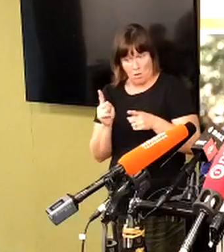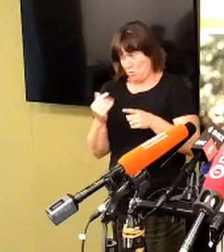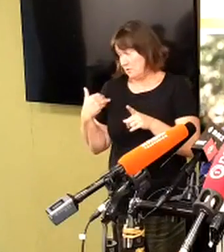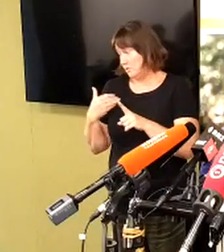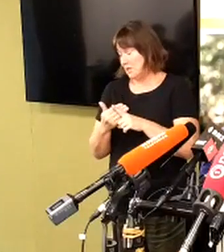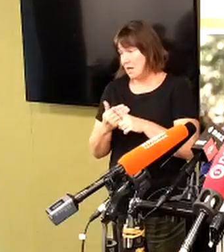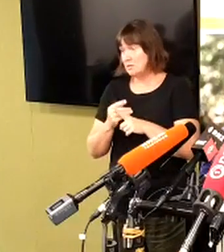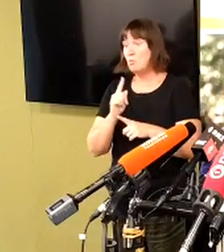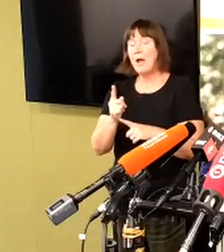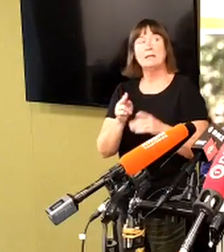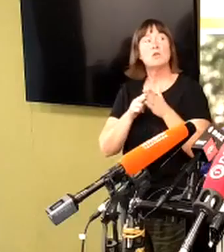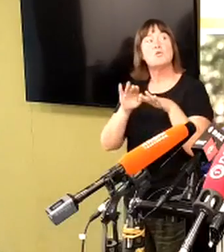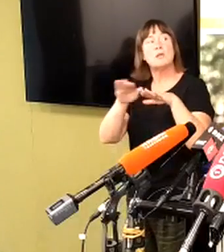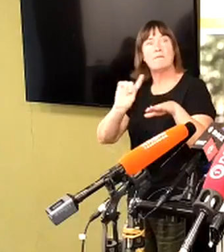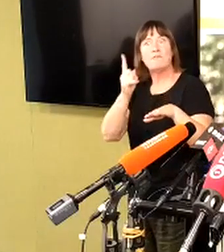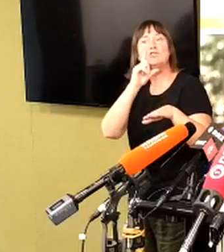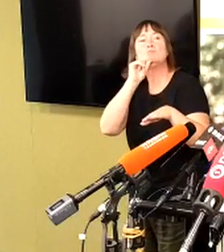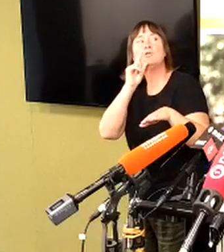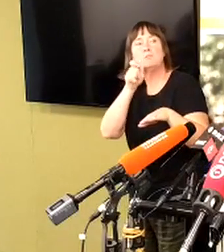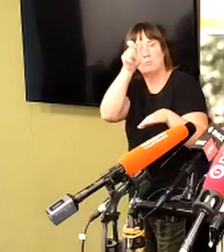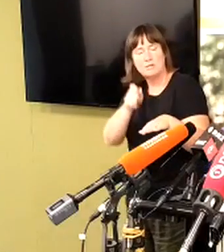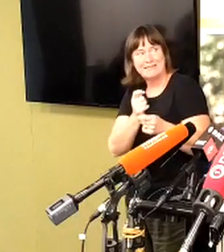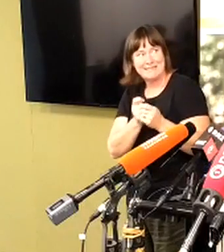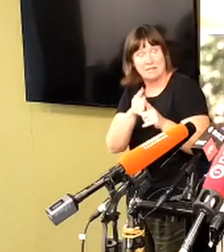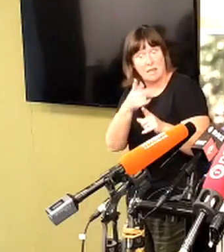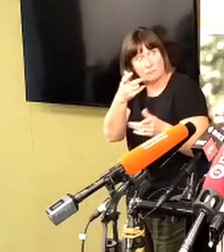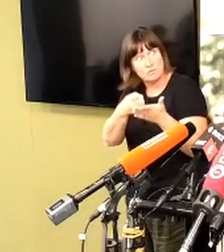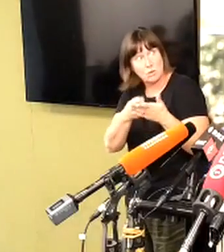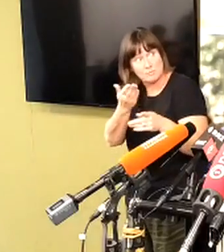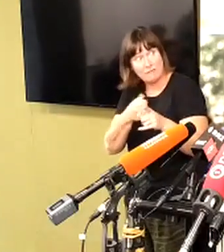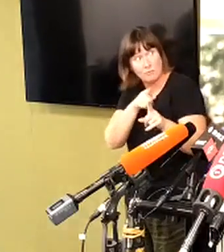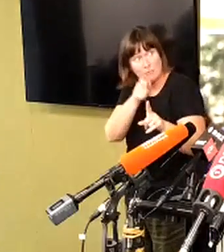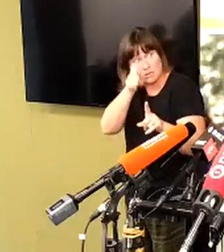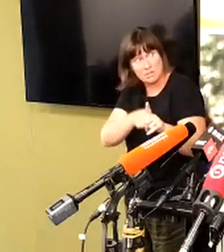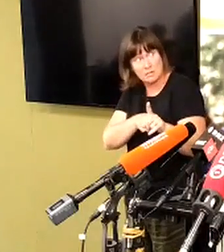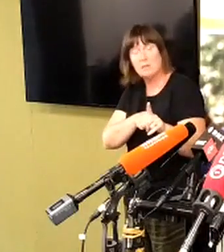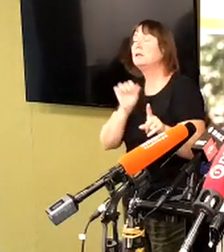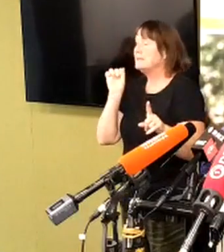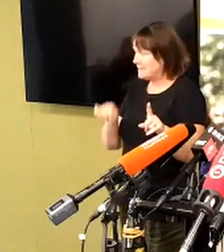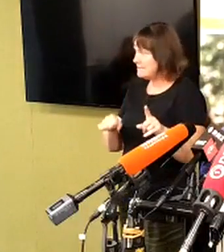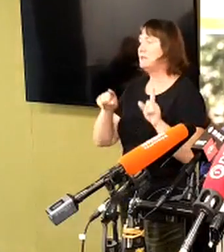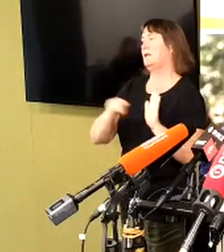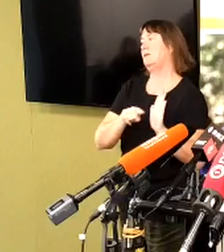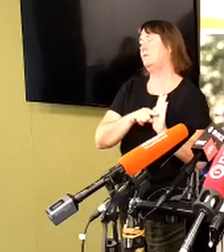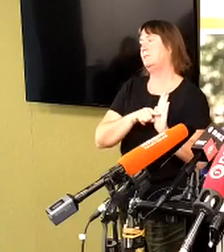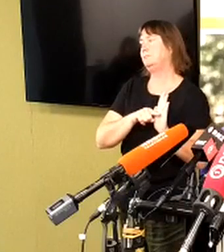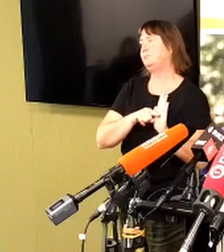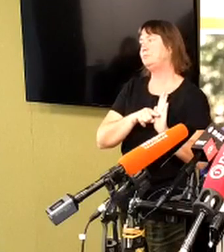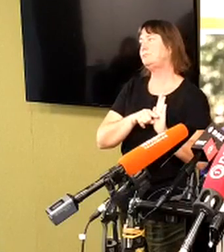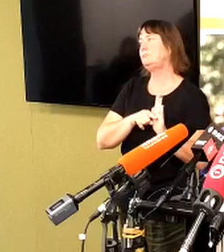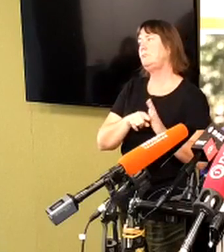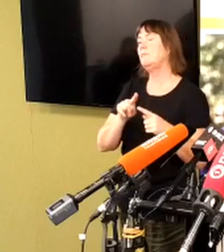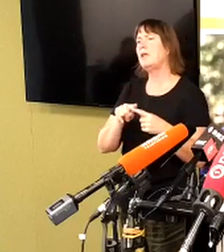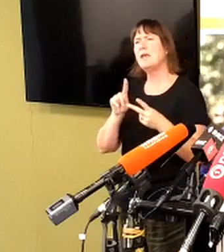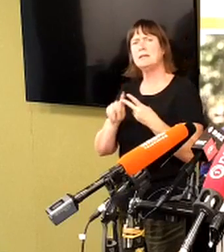Northland's first potential coronavirus case being tested. Have the results of that come back? Yes, that result was negative. And then if